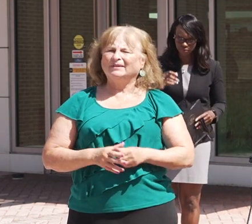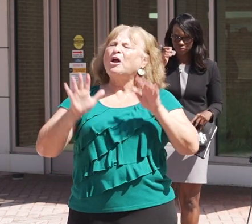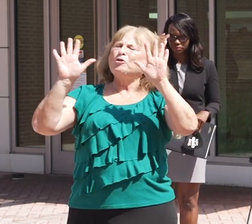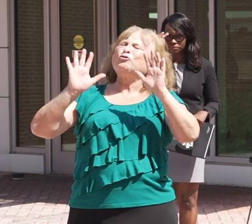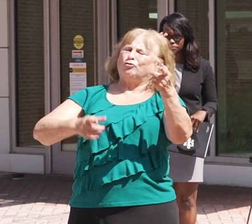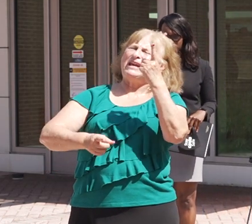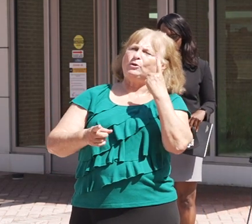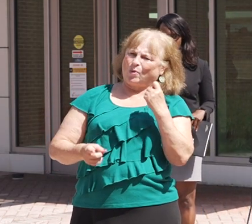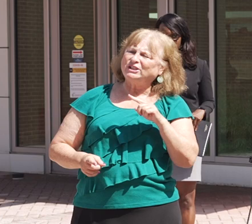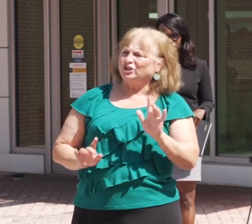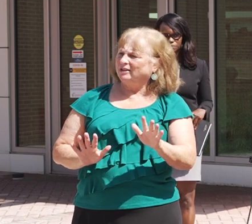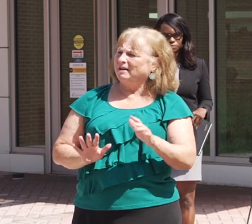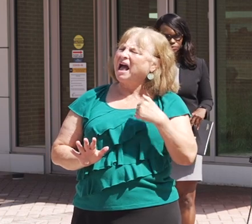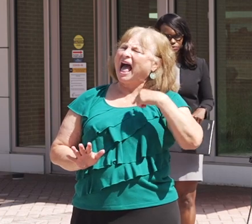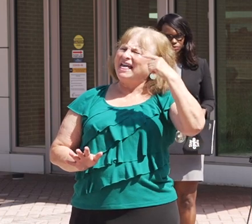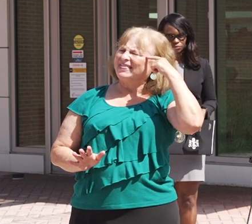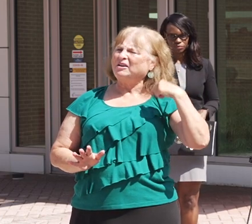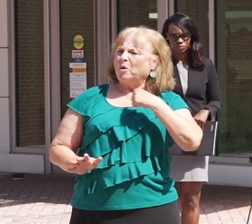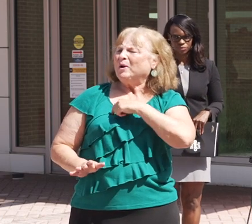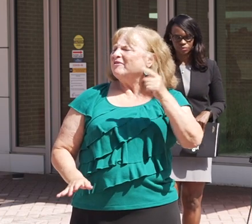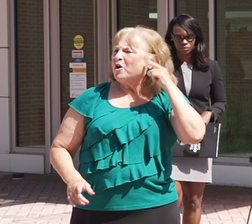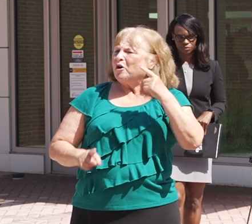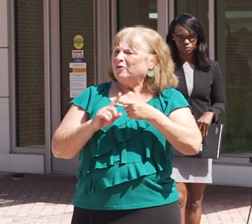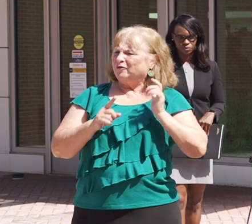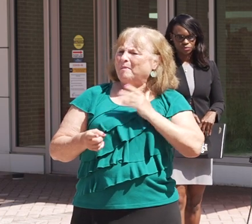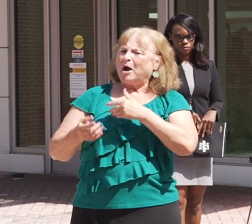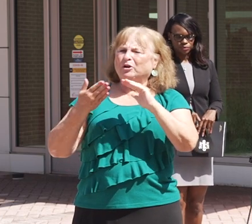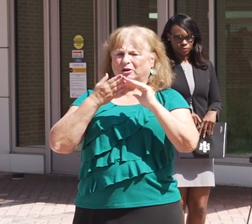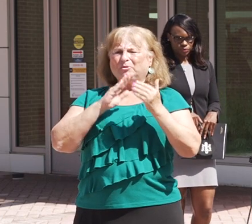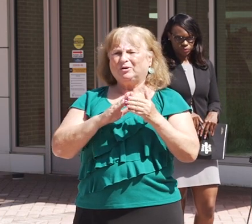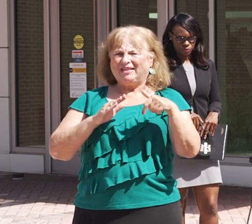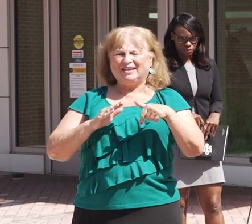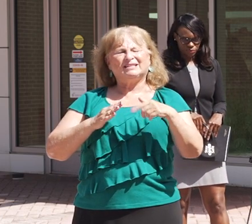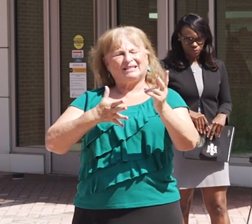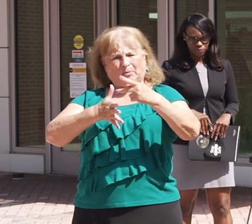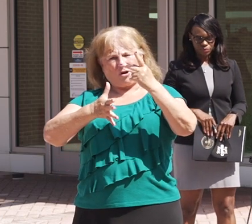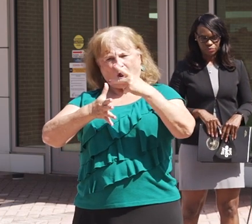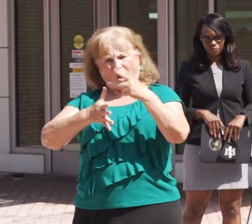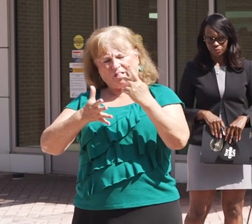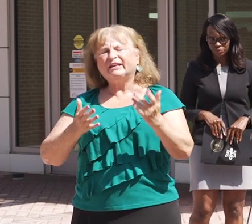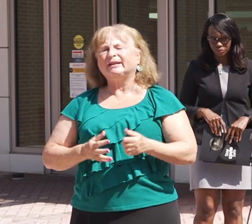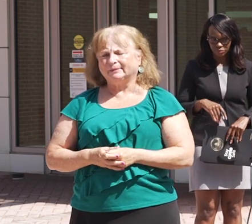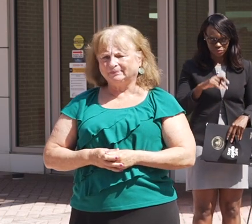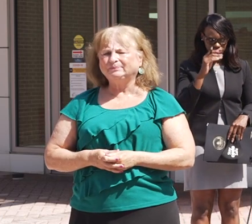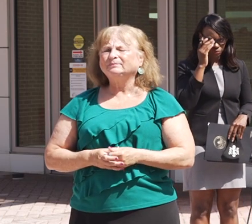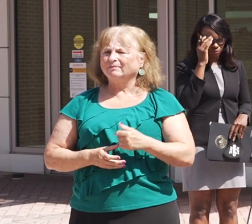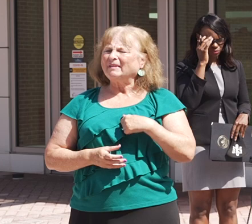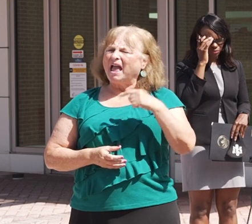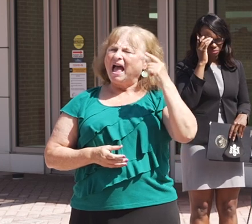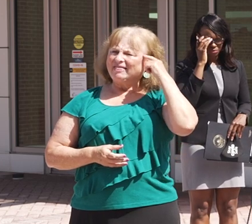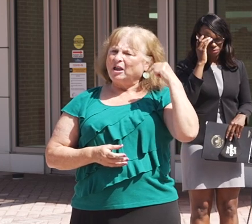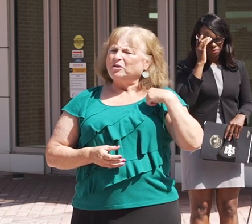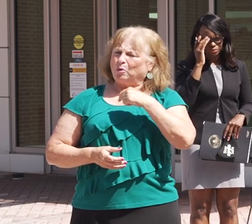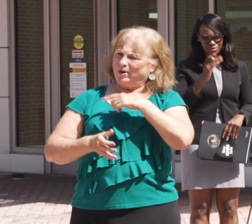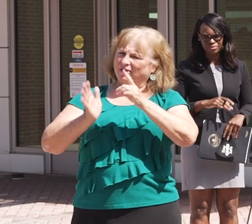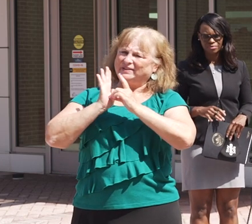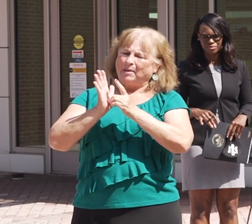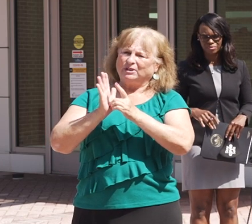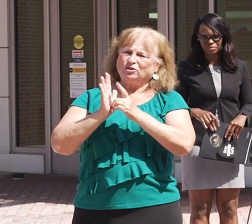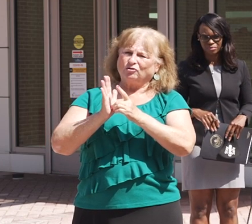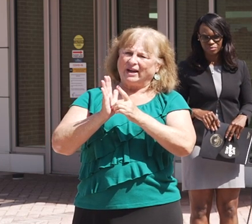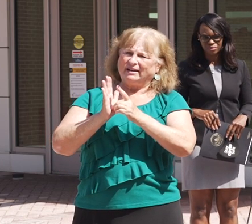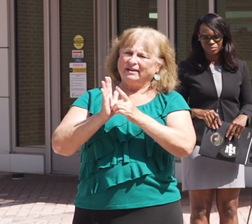Great question. I think we've heard from our community that this is a priority, and I think that we have